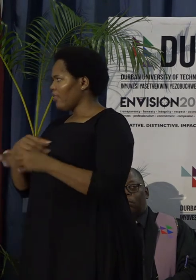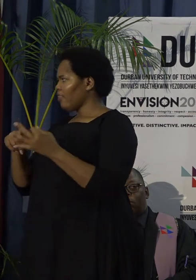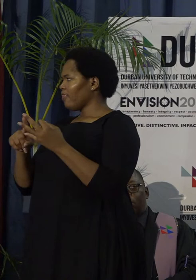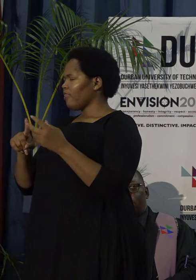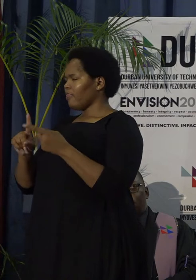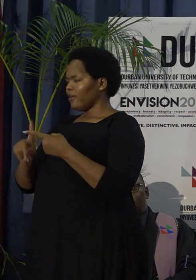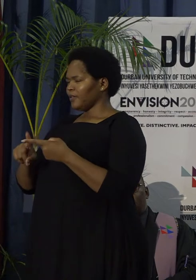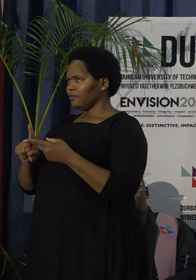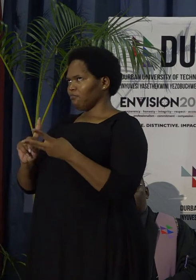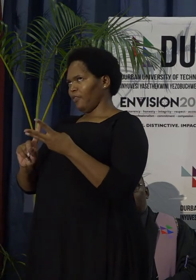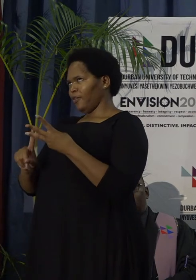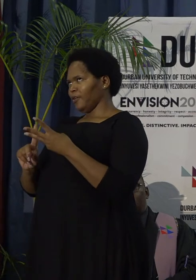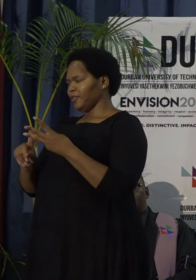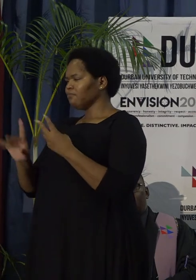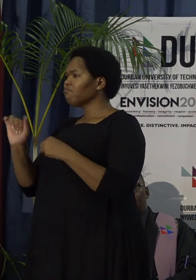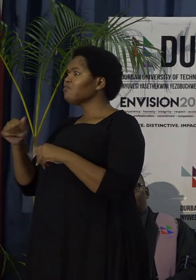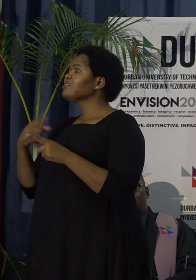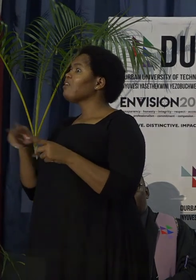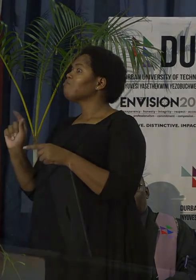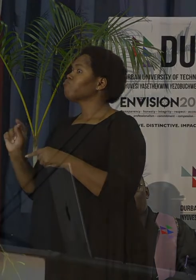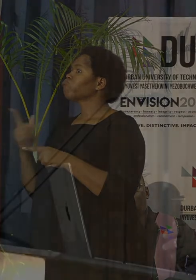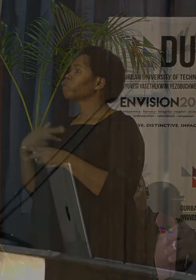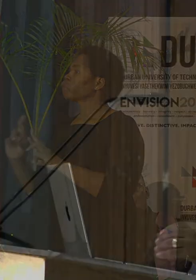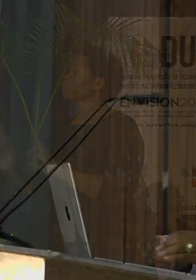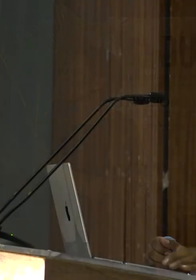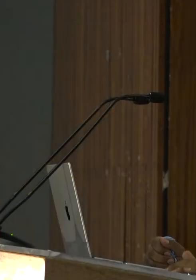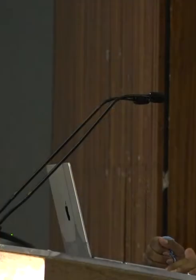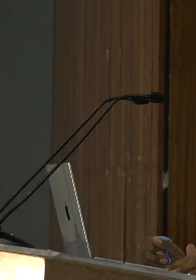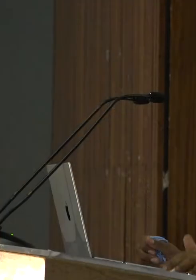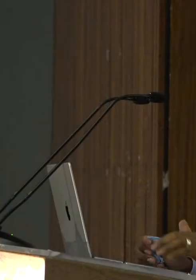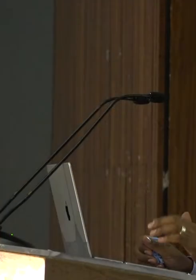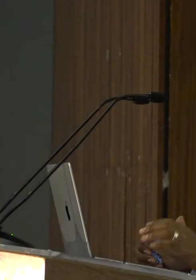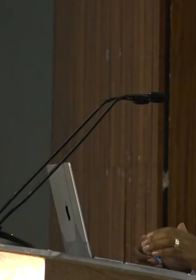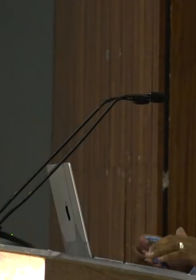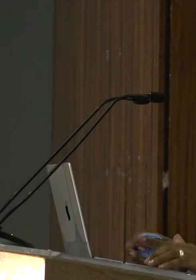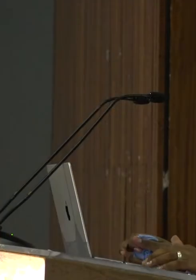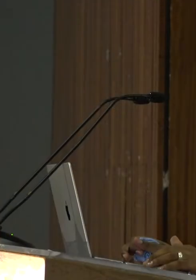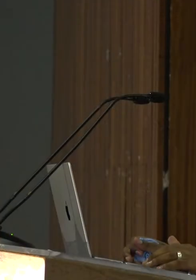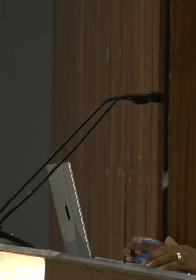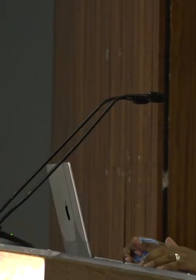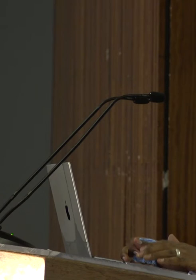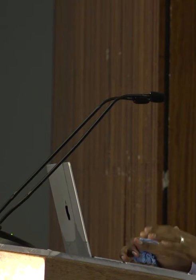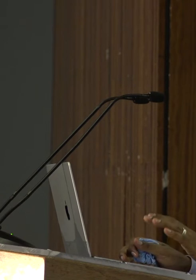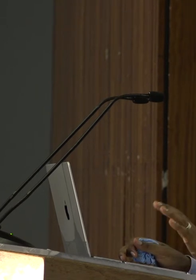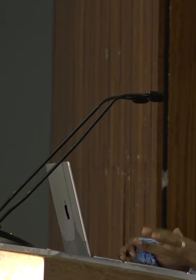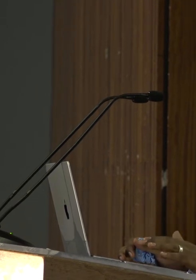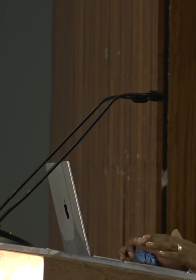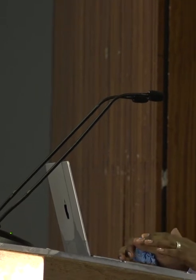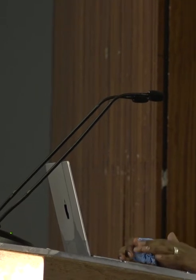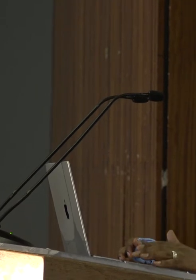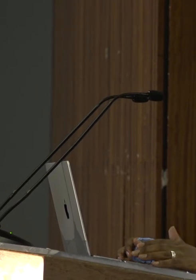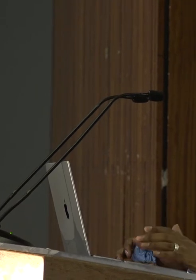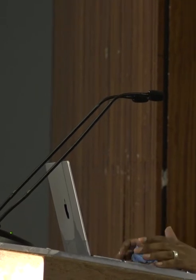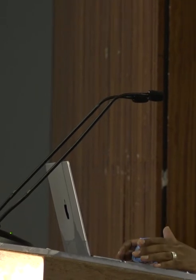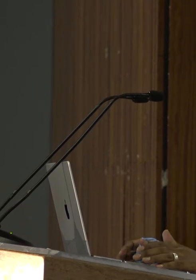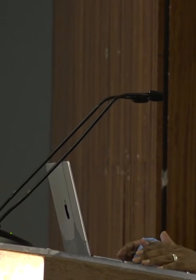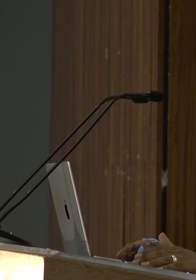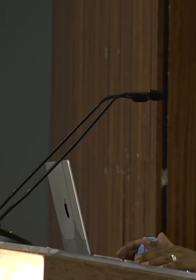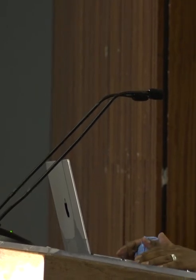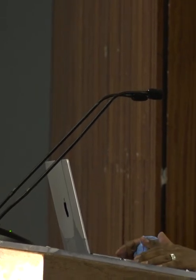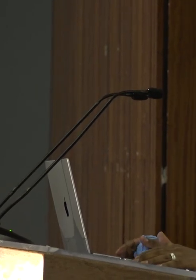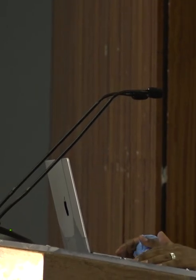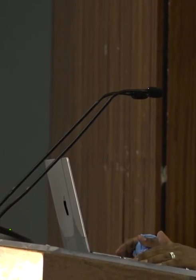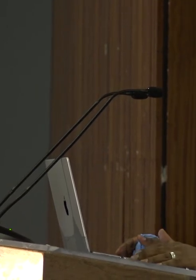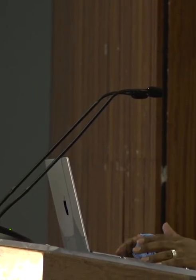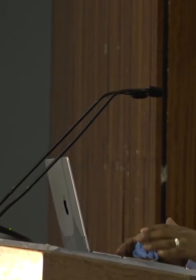Thirdly, we are almost ready with the design and installation of a 47 kilowatt solar photovoltaic system